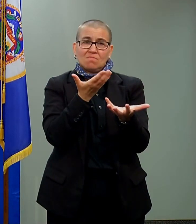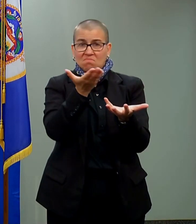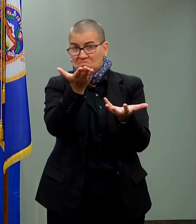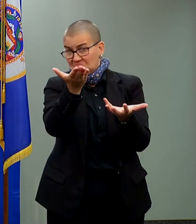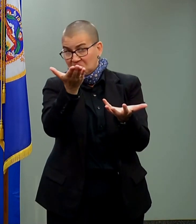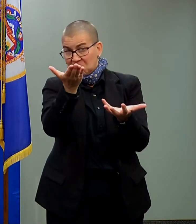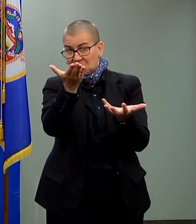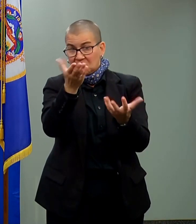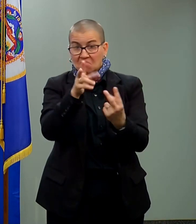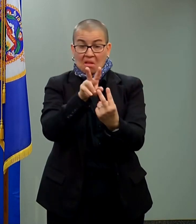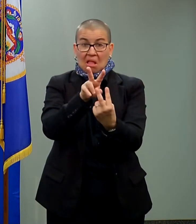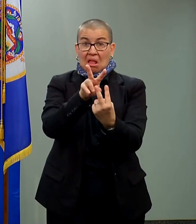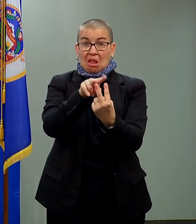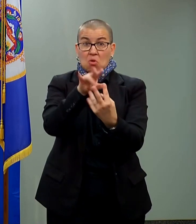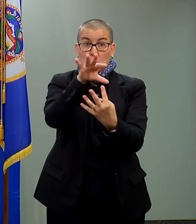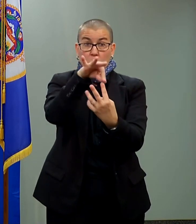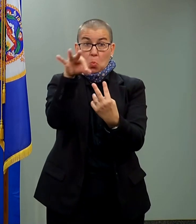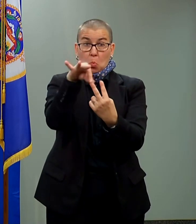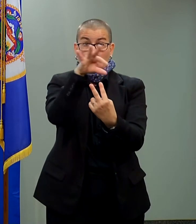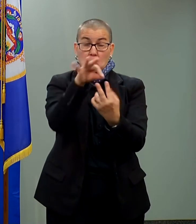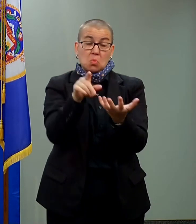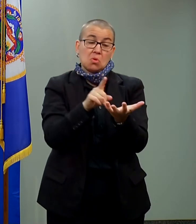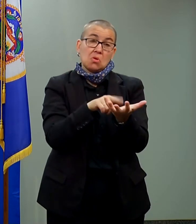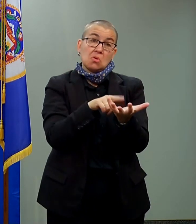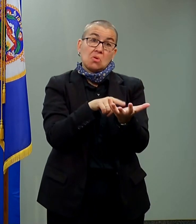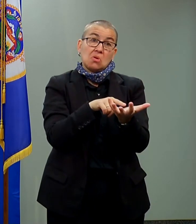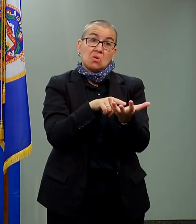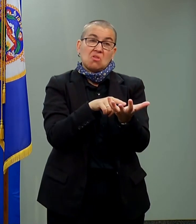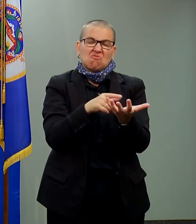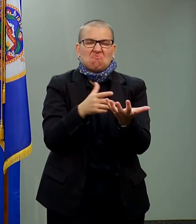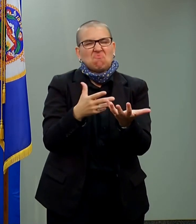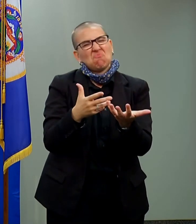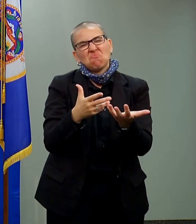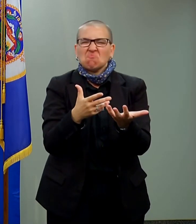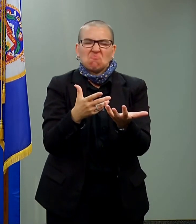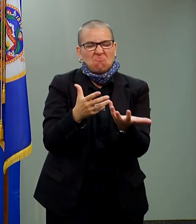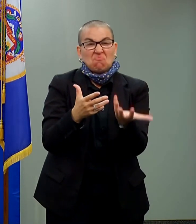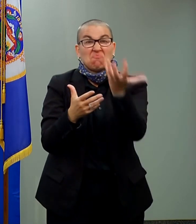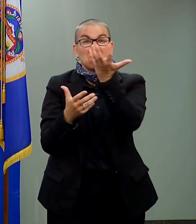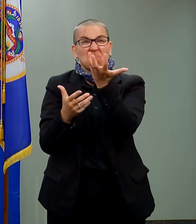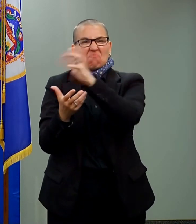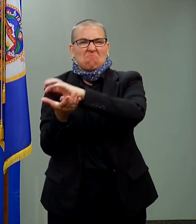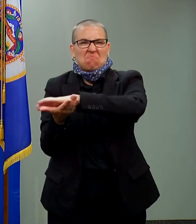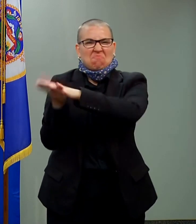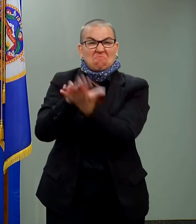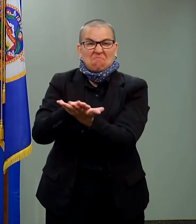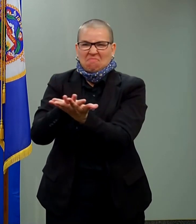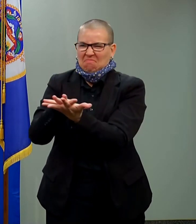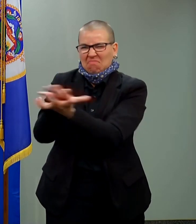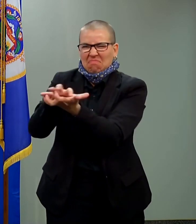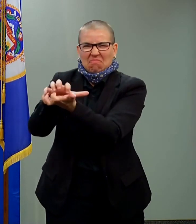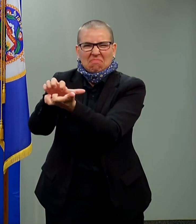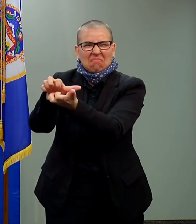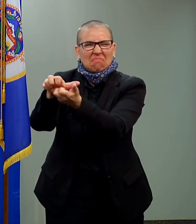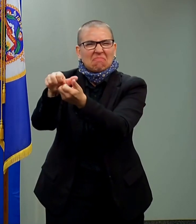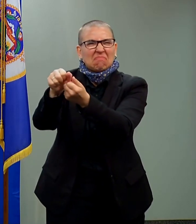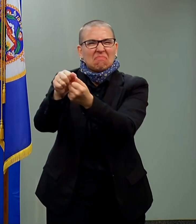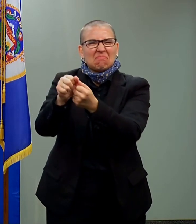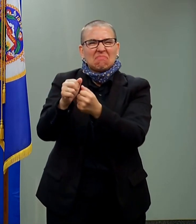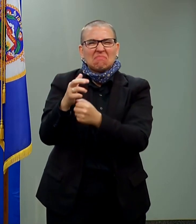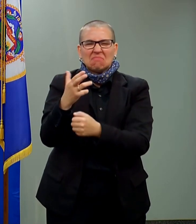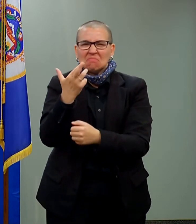own communities, towards burning and looting our barbershops, our restaurants,